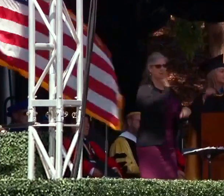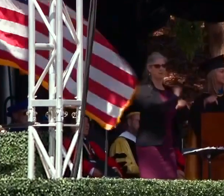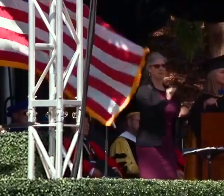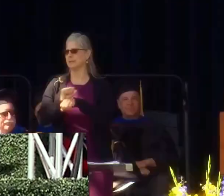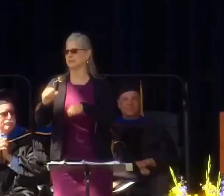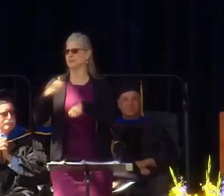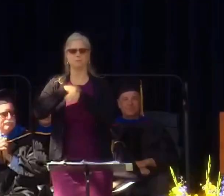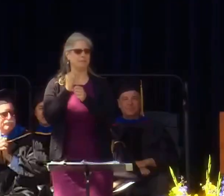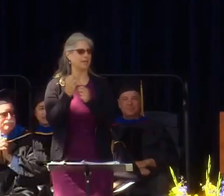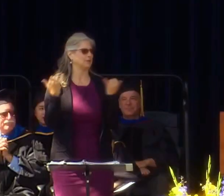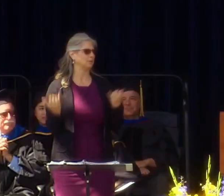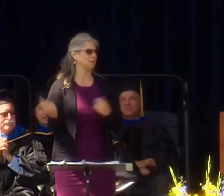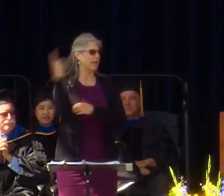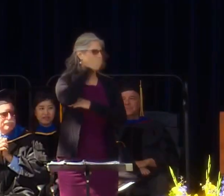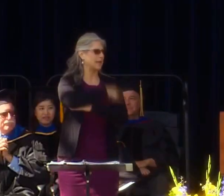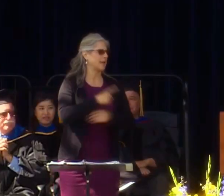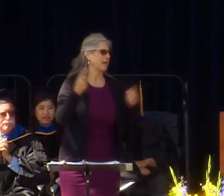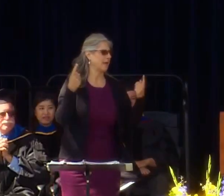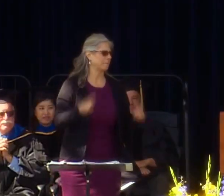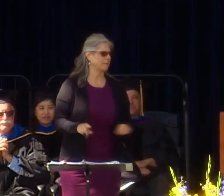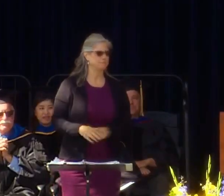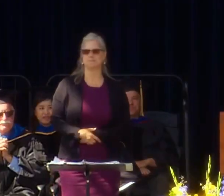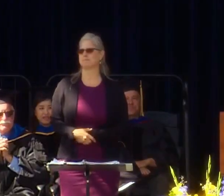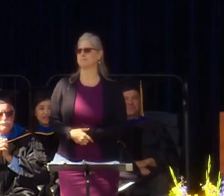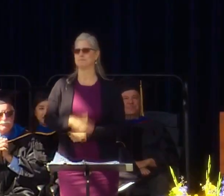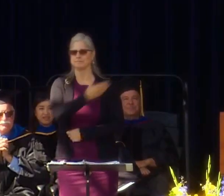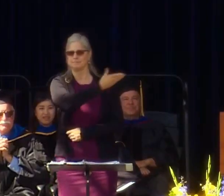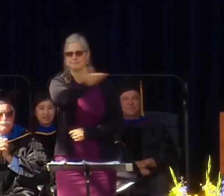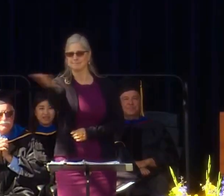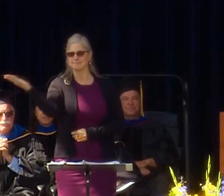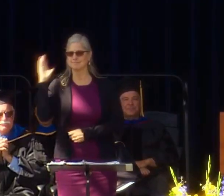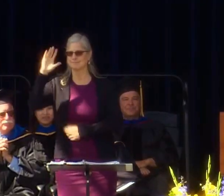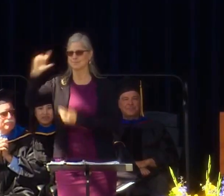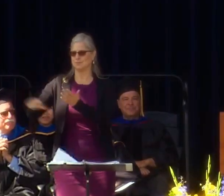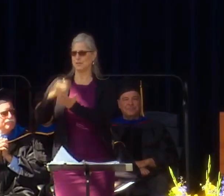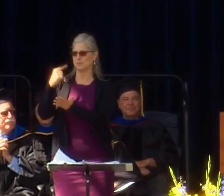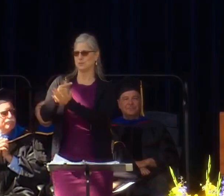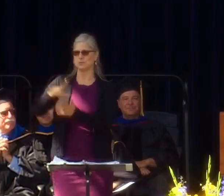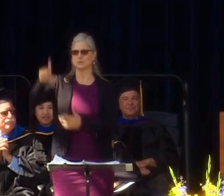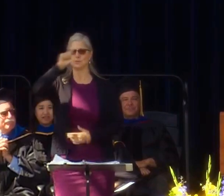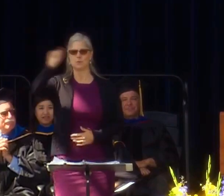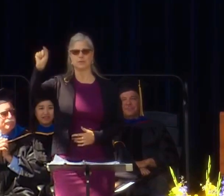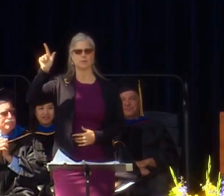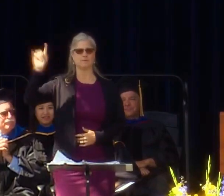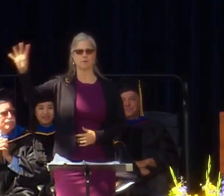to make this event happen. And to the graduates of 2024,